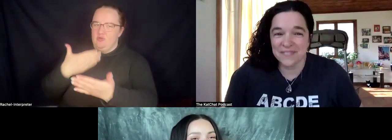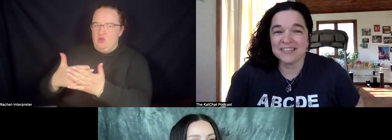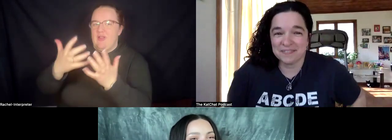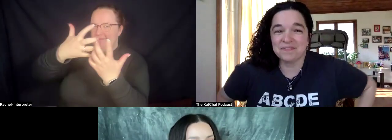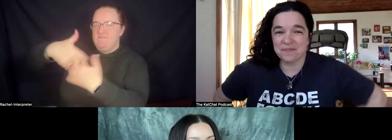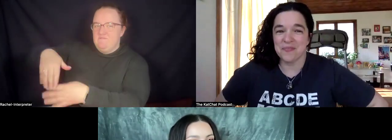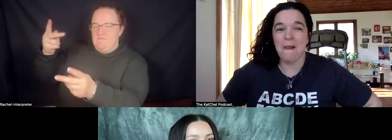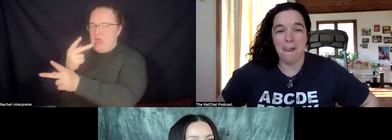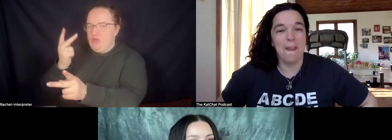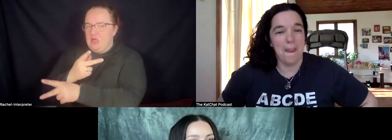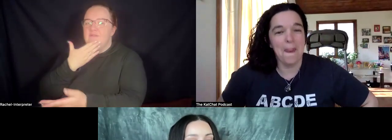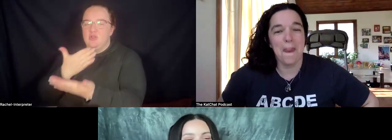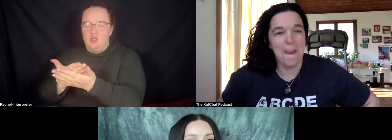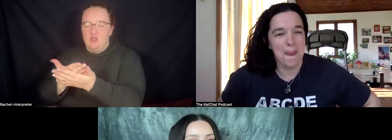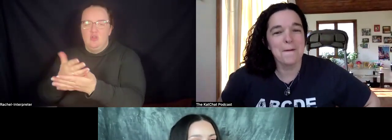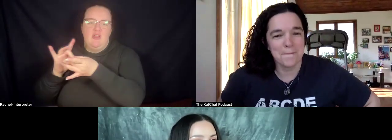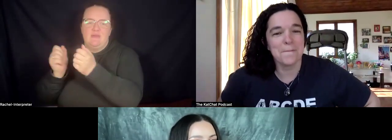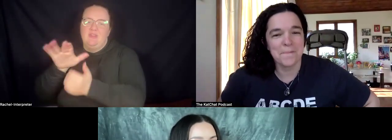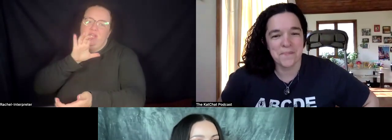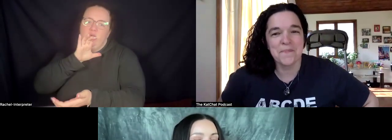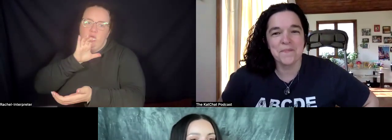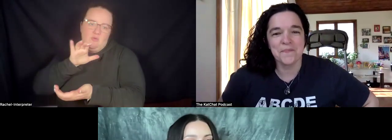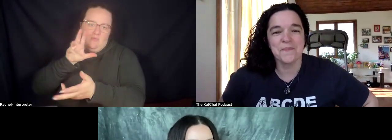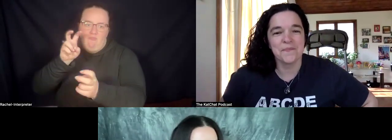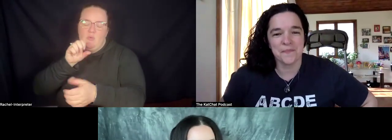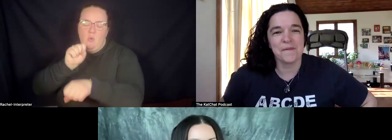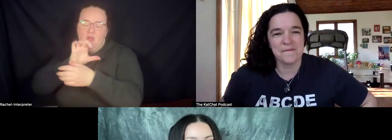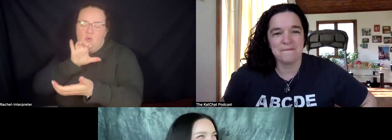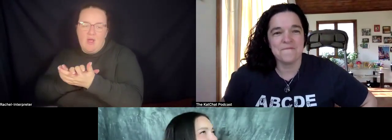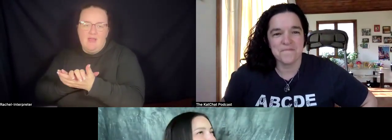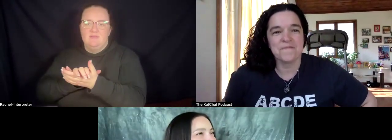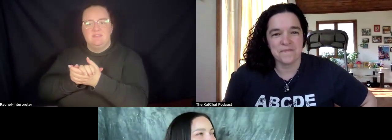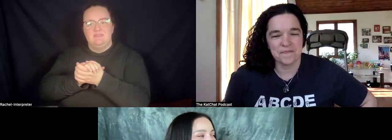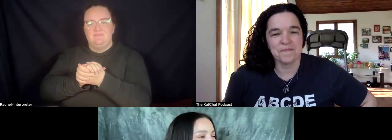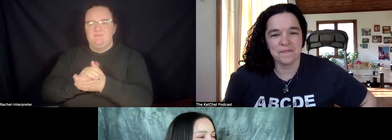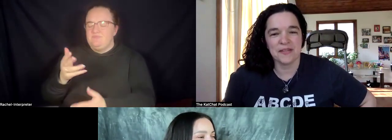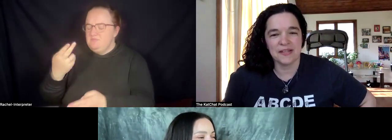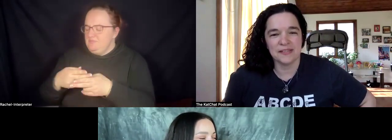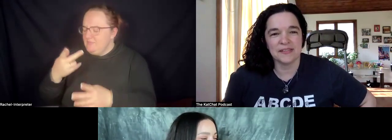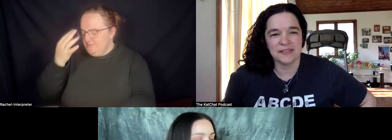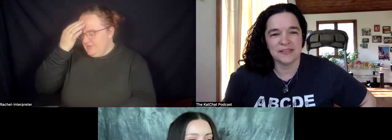got a good working relationship. So hopefully nothing, stirs or what is it called?